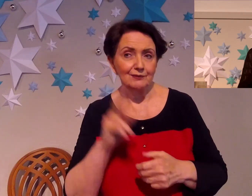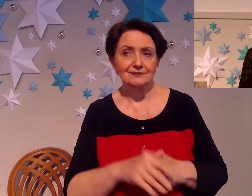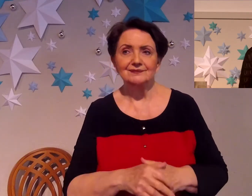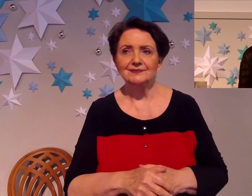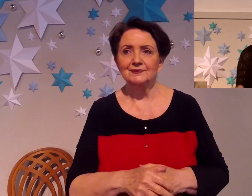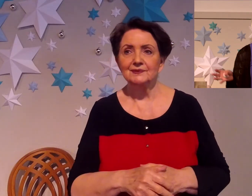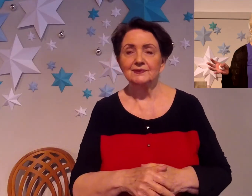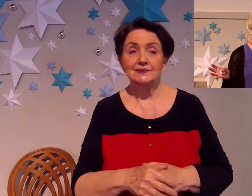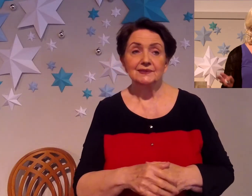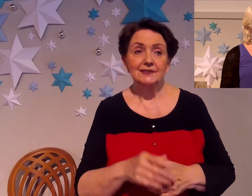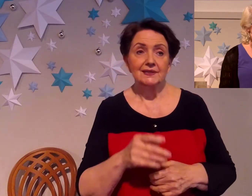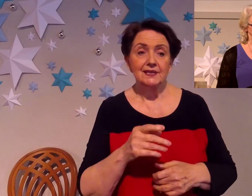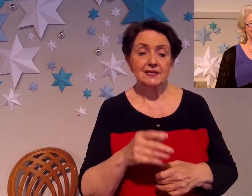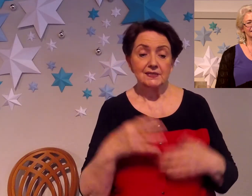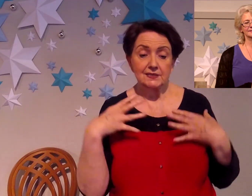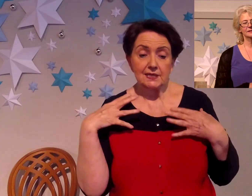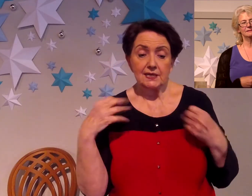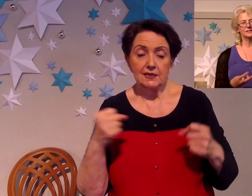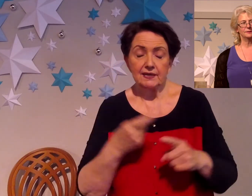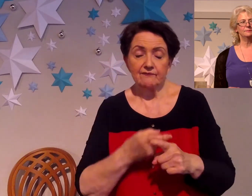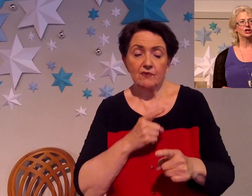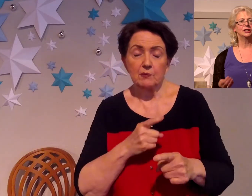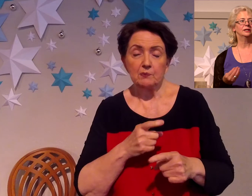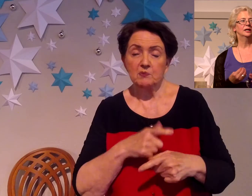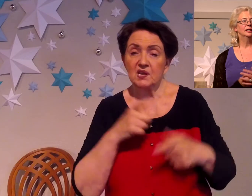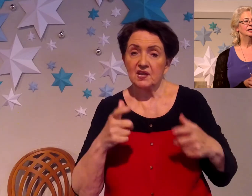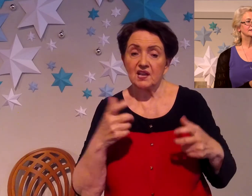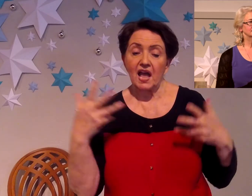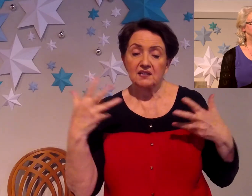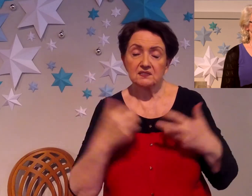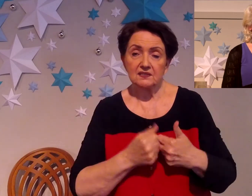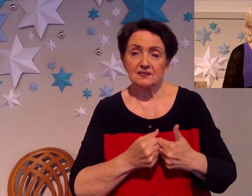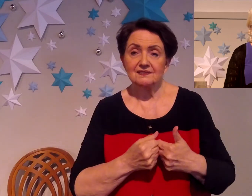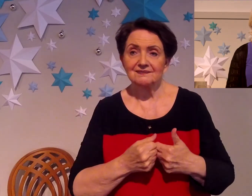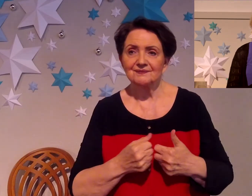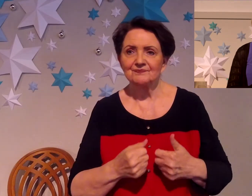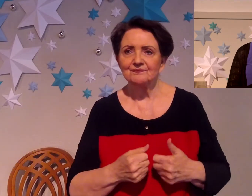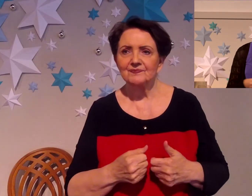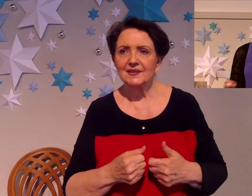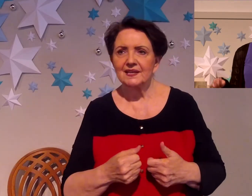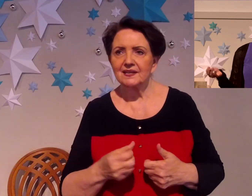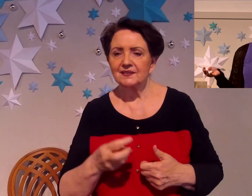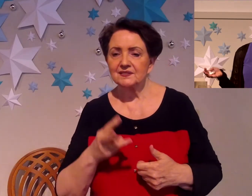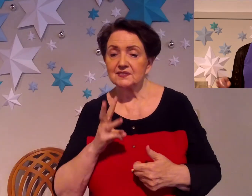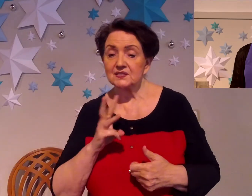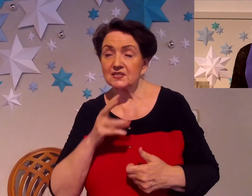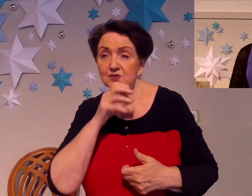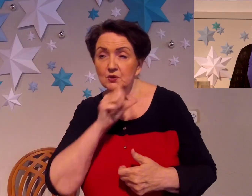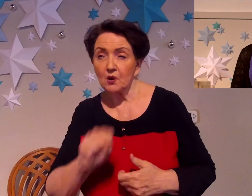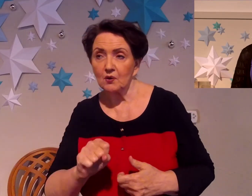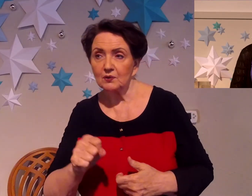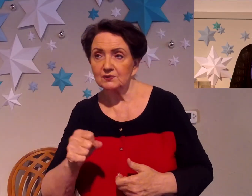know, he's healing from a big accident. He's been married. He has a 6-year-old stepdaughter and a little daughter on the